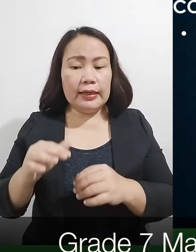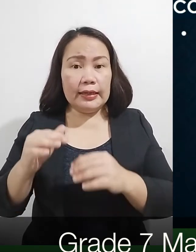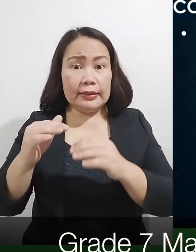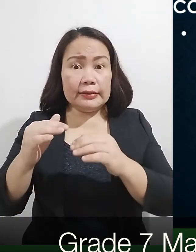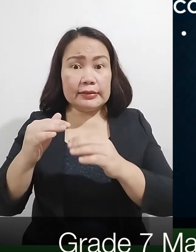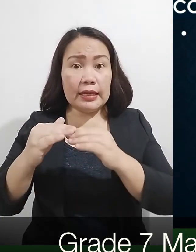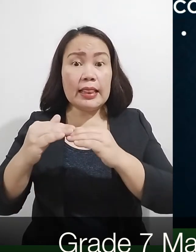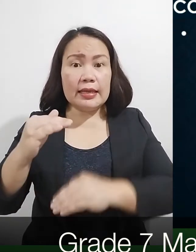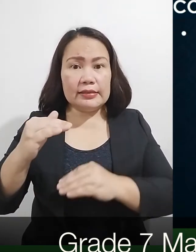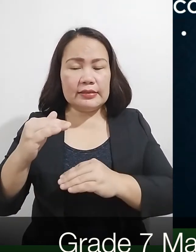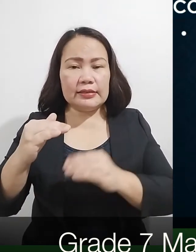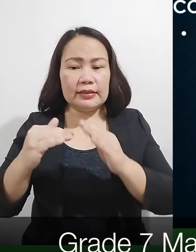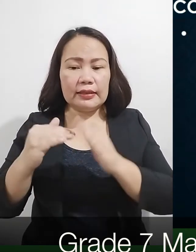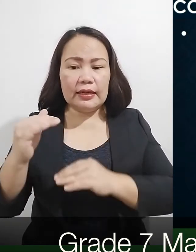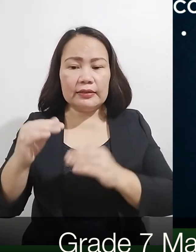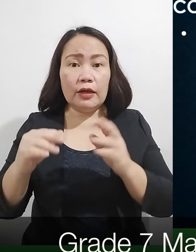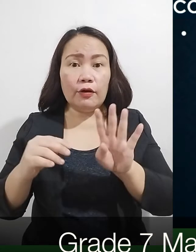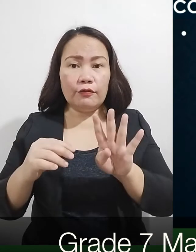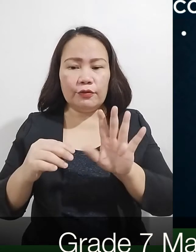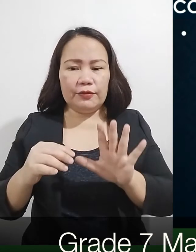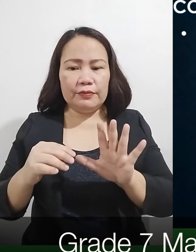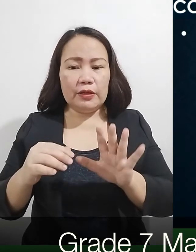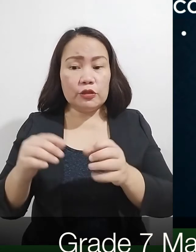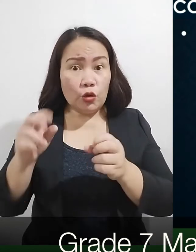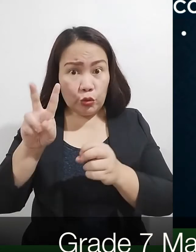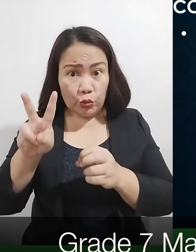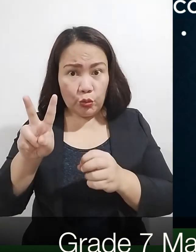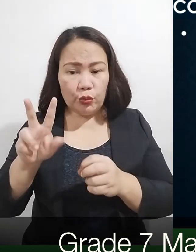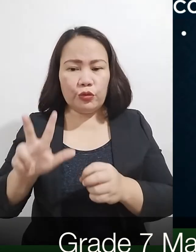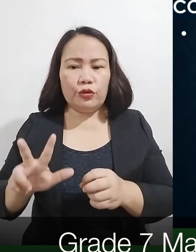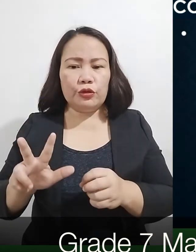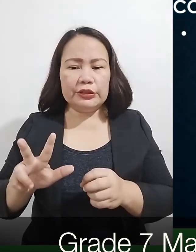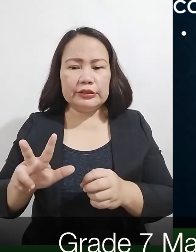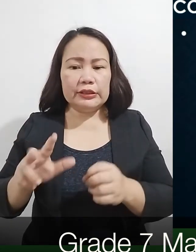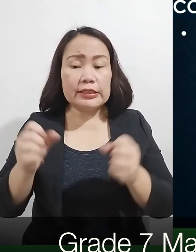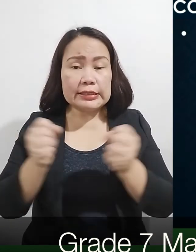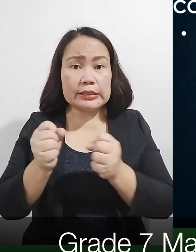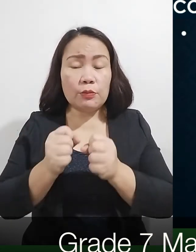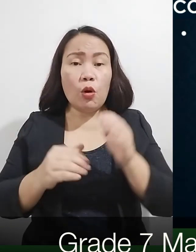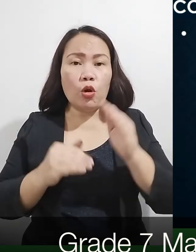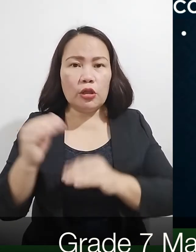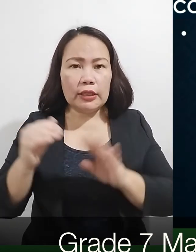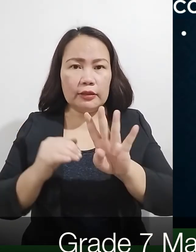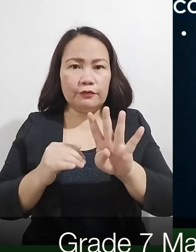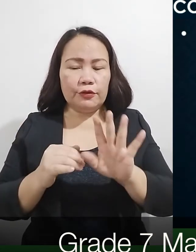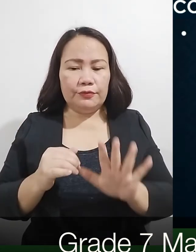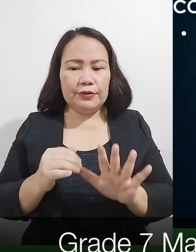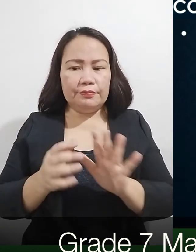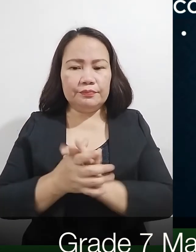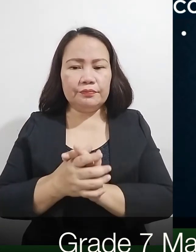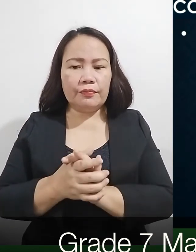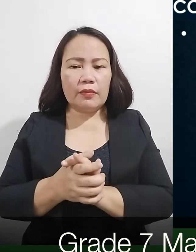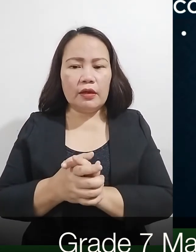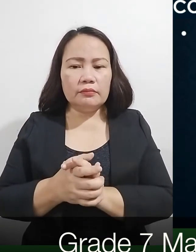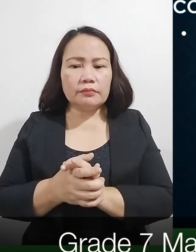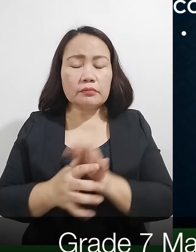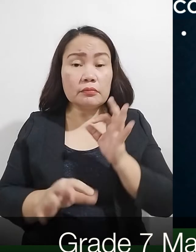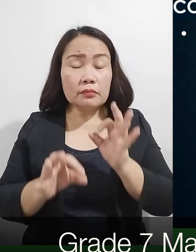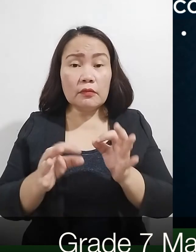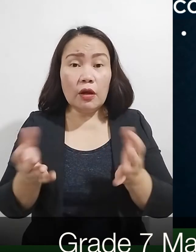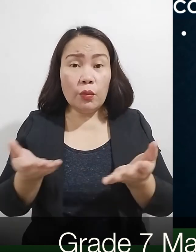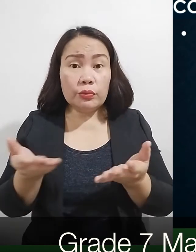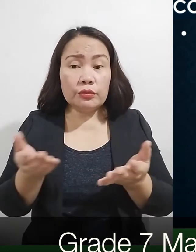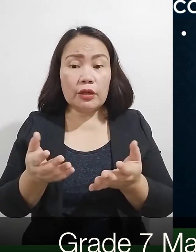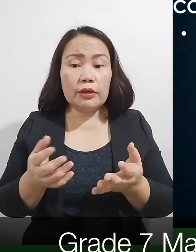less than 4/5. So, ito yung sinasabi ng ating condition. So, if AB, ito raw, kung